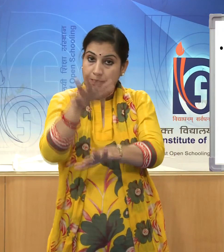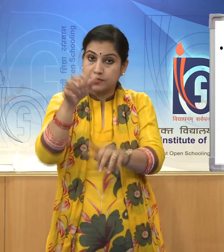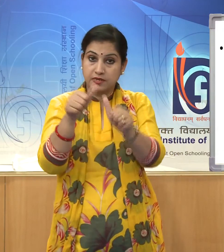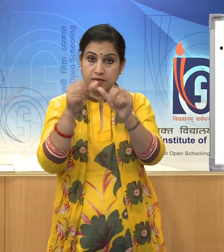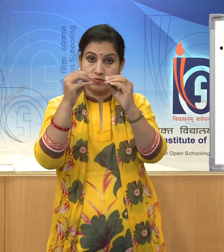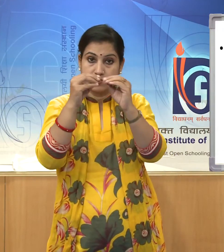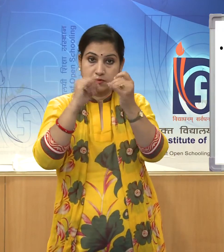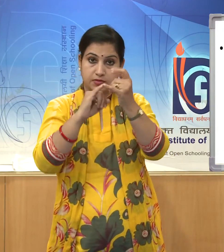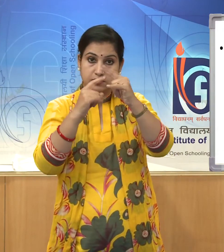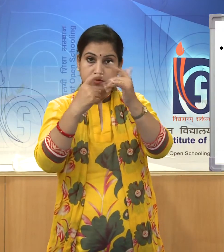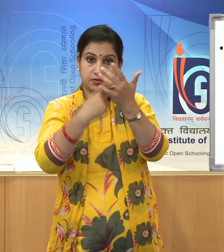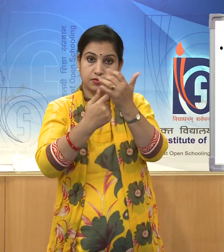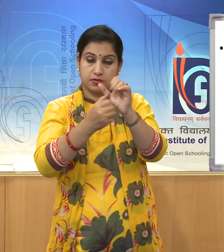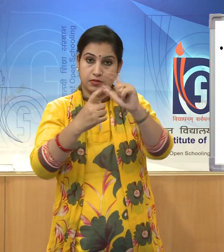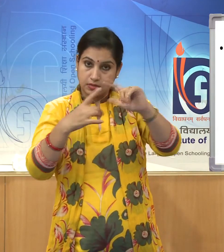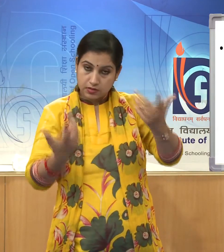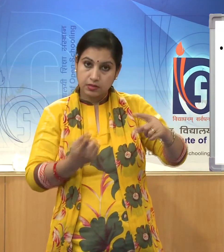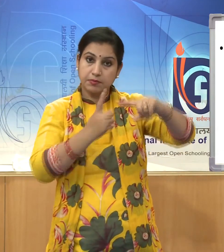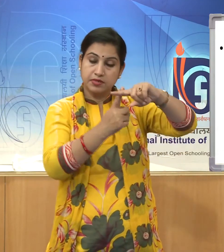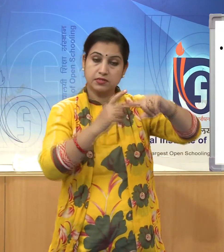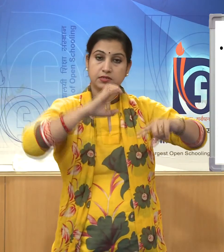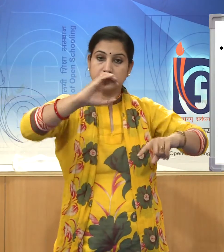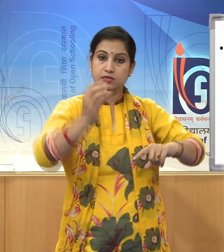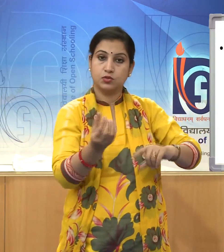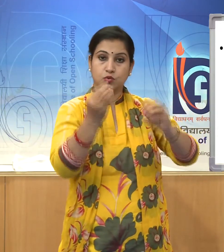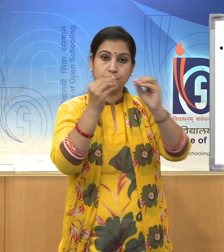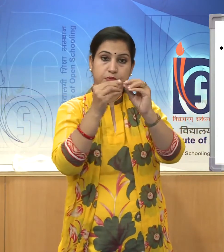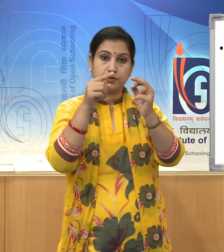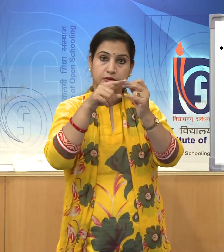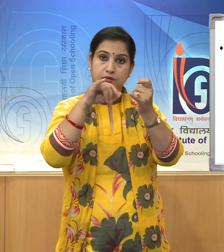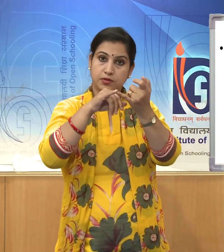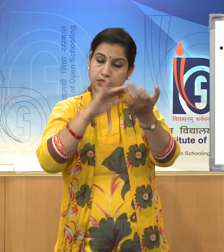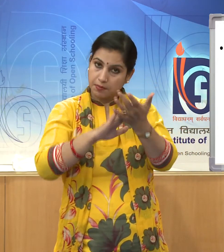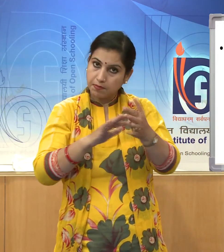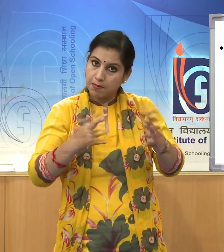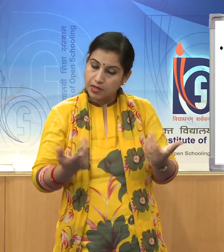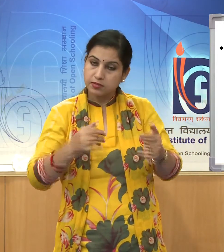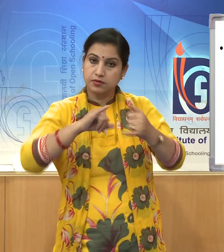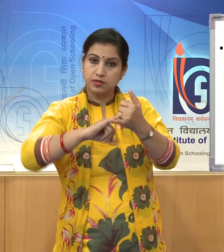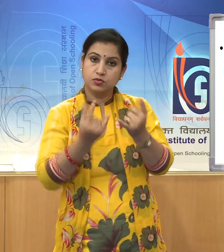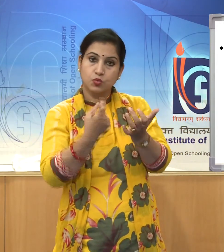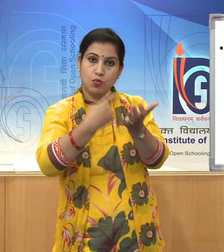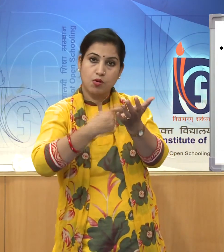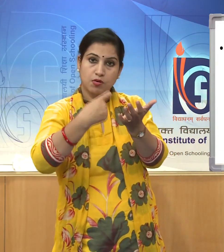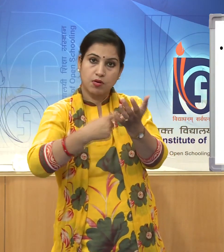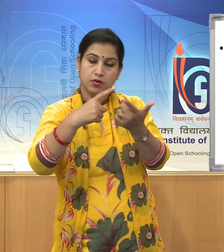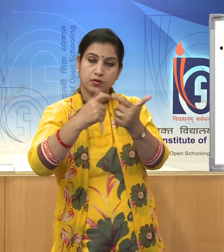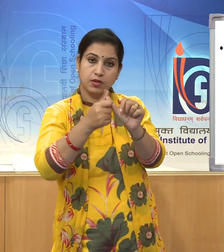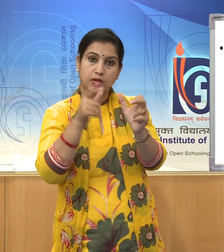art, Cubism and surrealism originated in